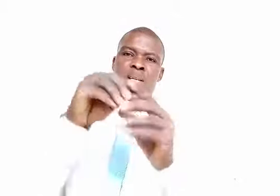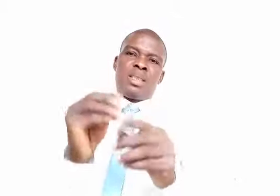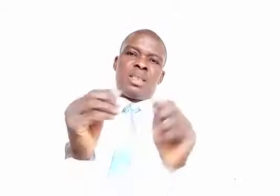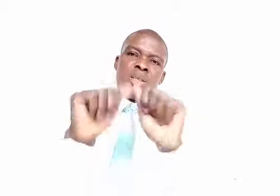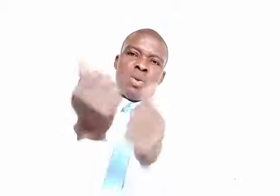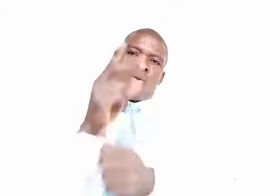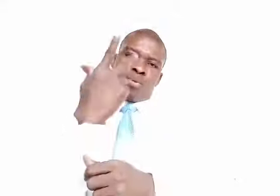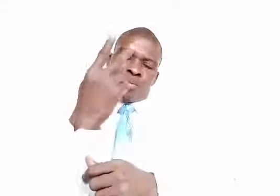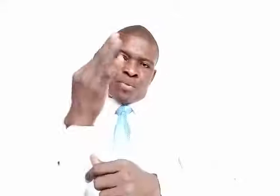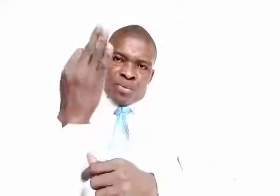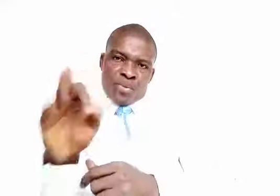from the right hand side.